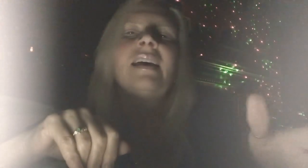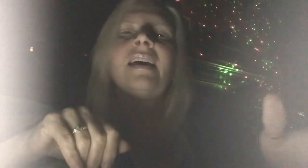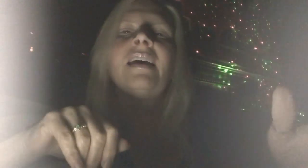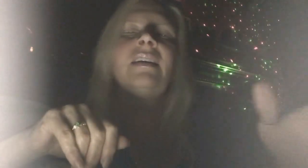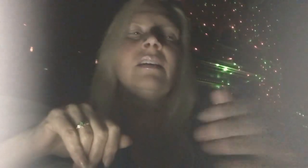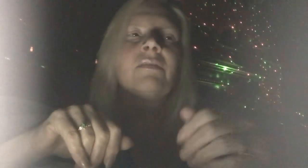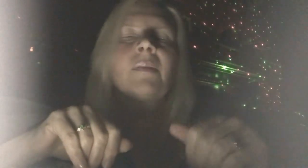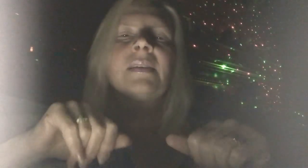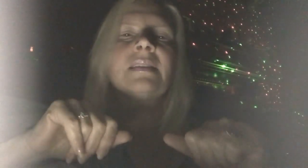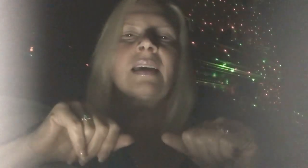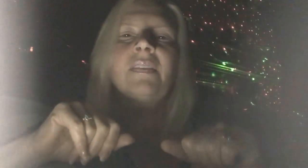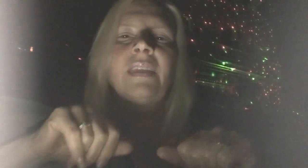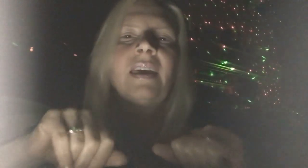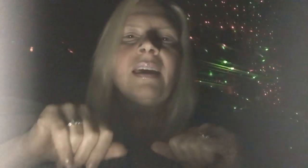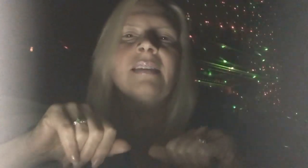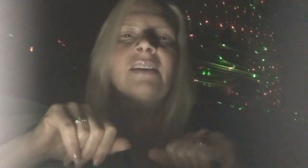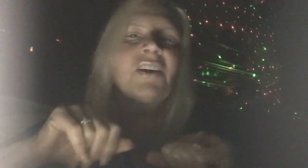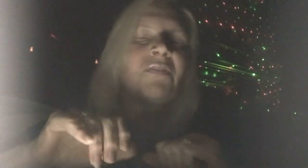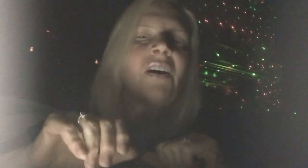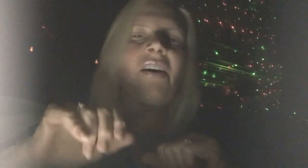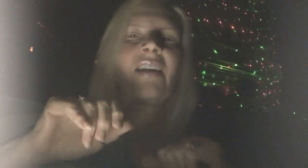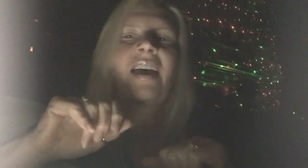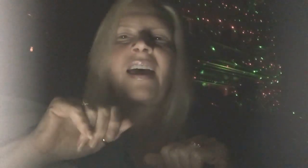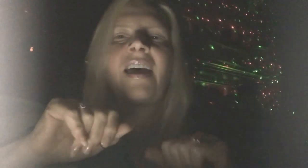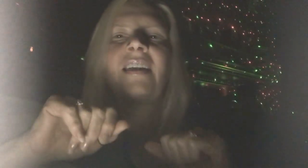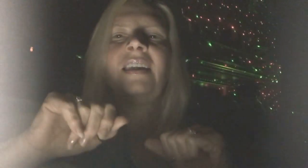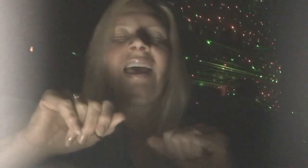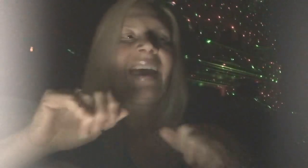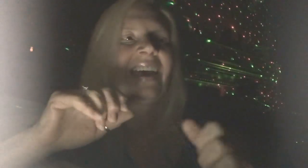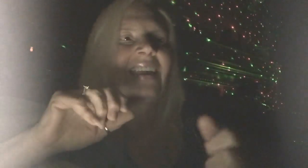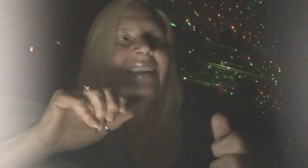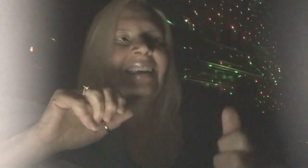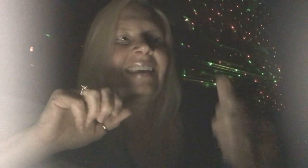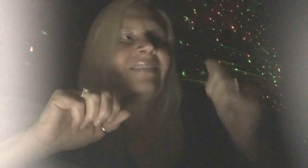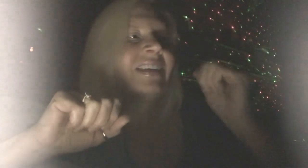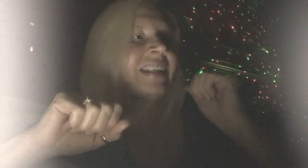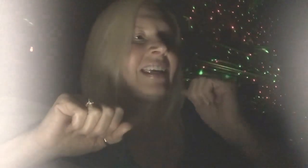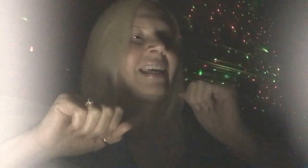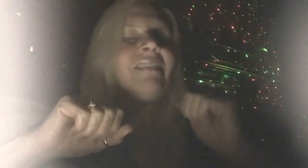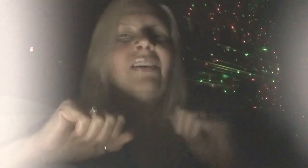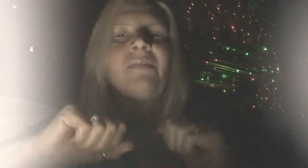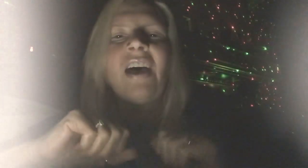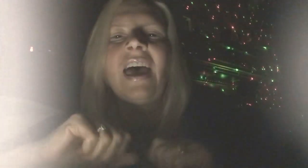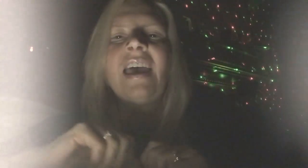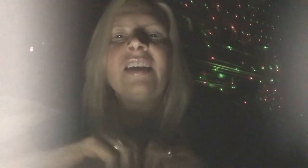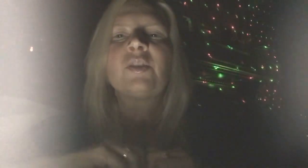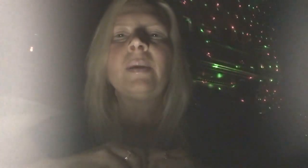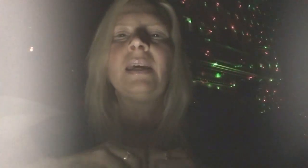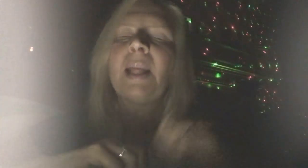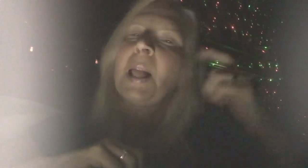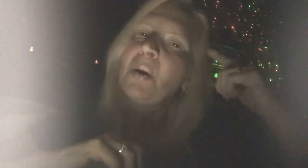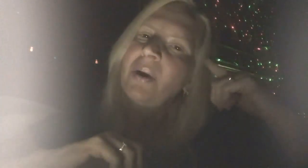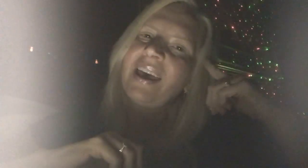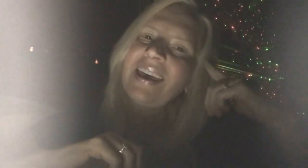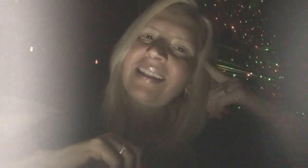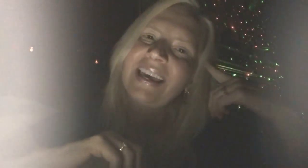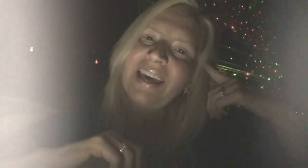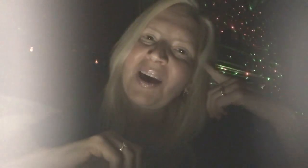in, from the second that I started falling. And it don't even faze me when they call